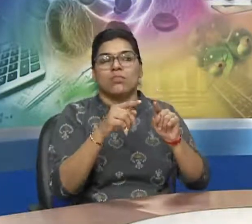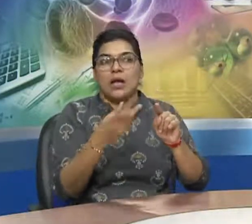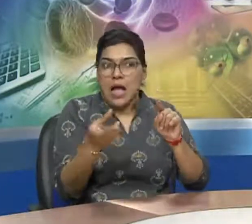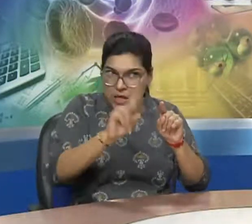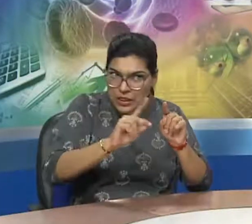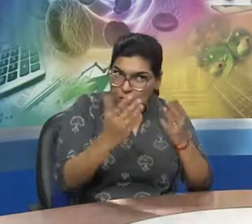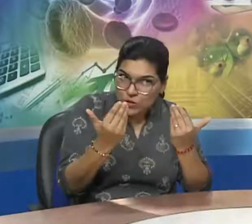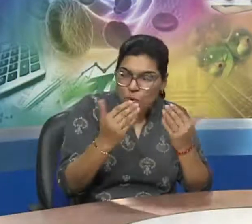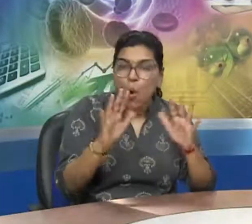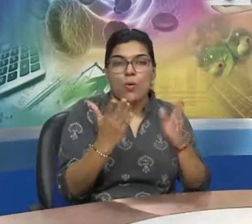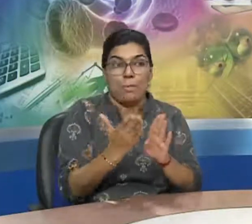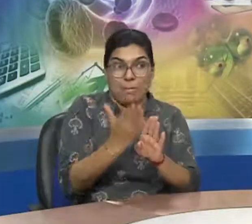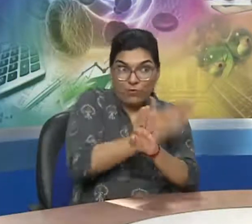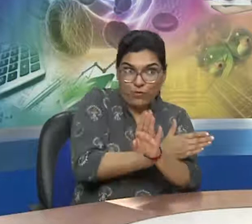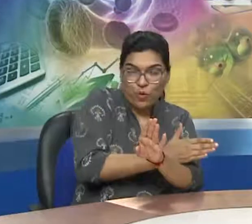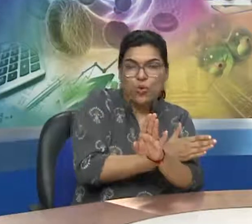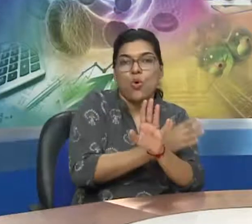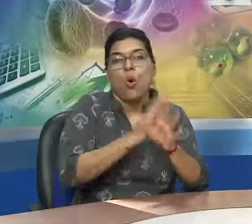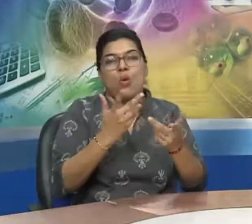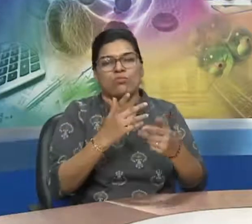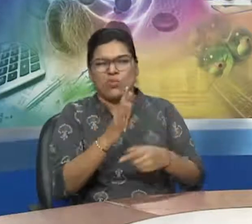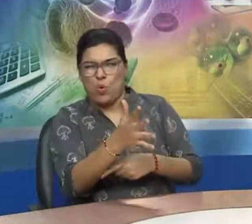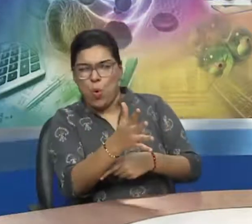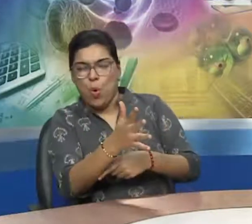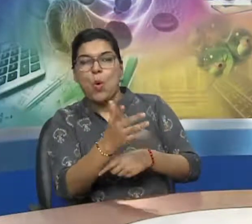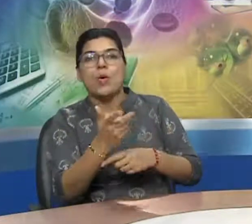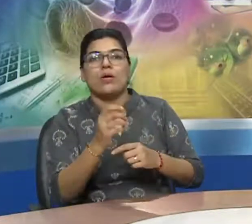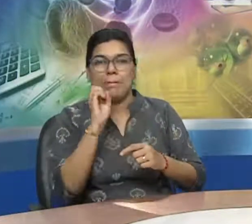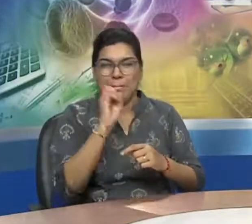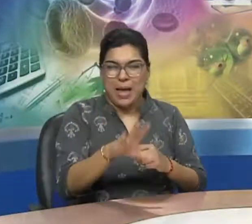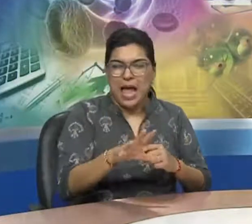words and they all have different meanings.